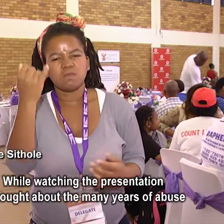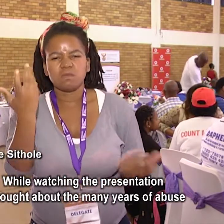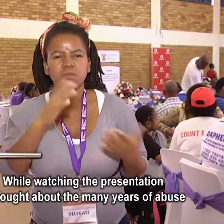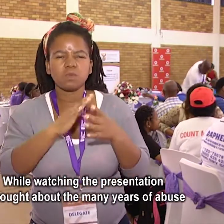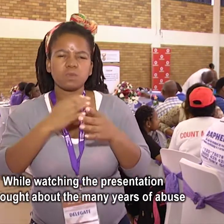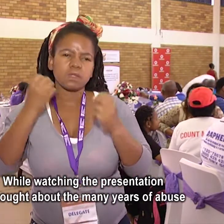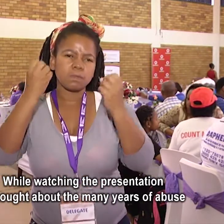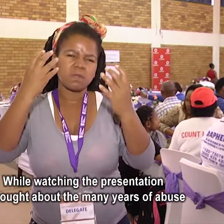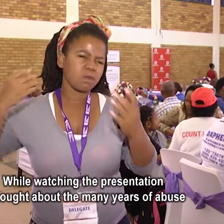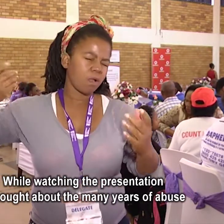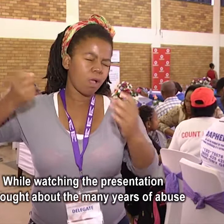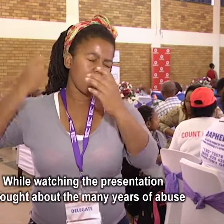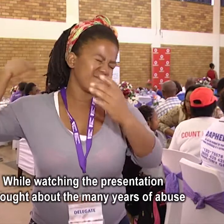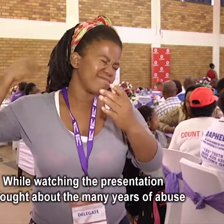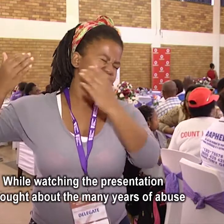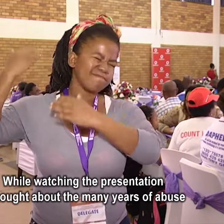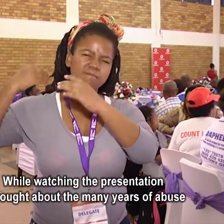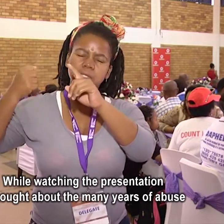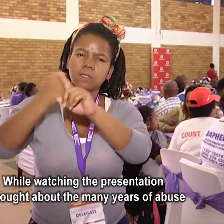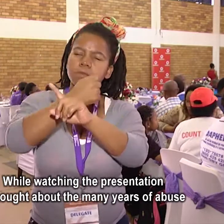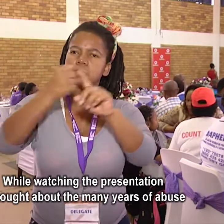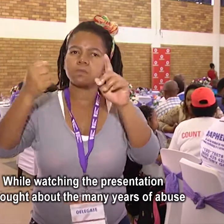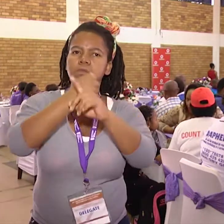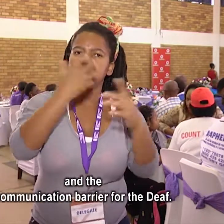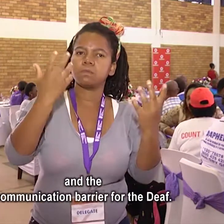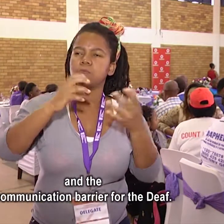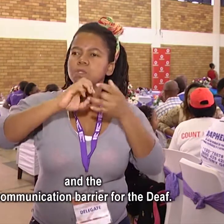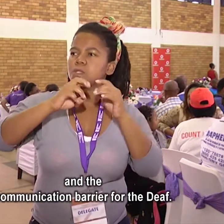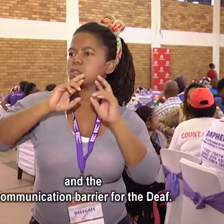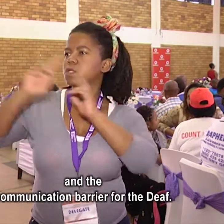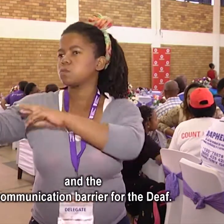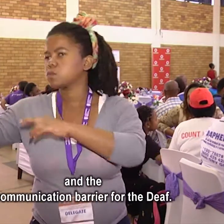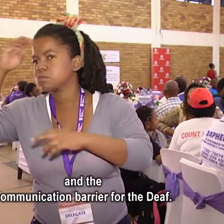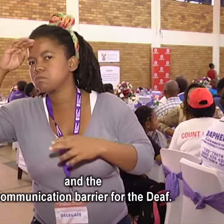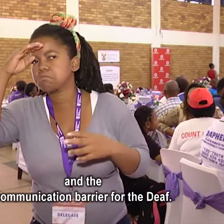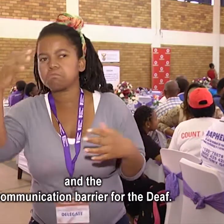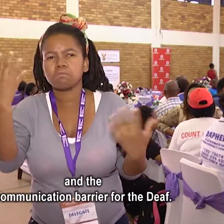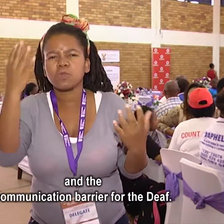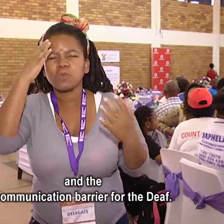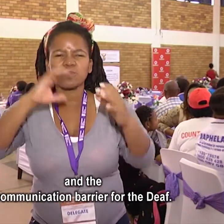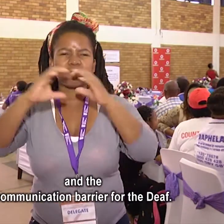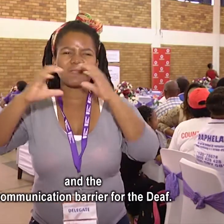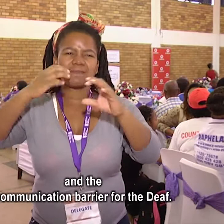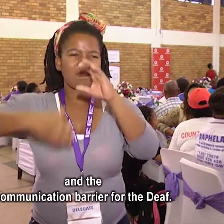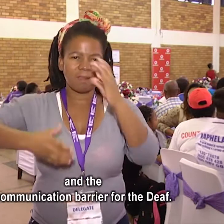While watching the presentation, I thought about the many years of abuse and the communication barrier for the